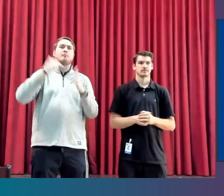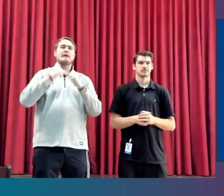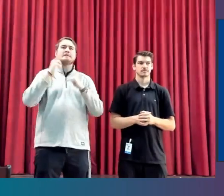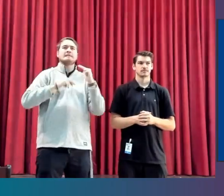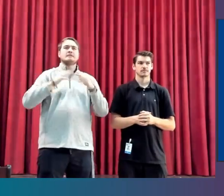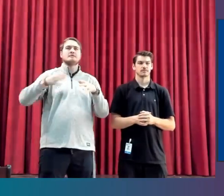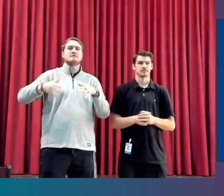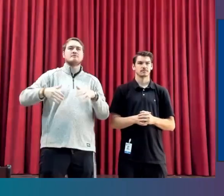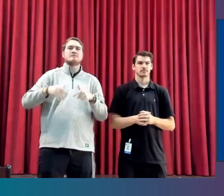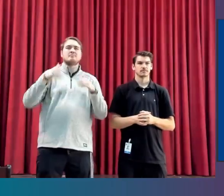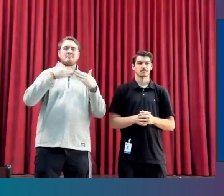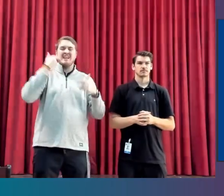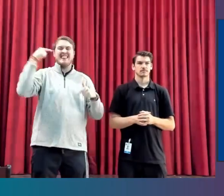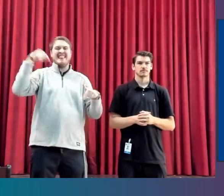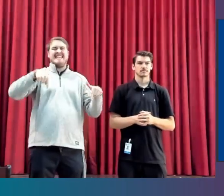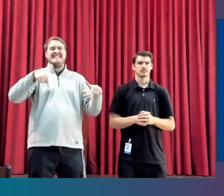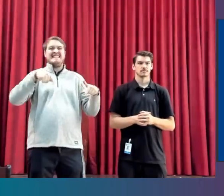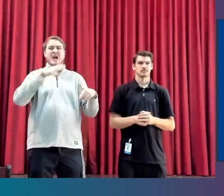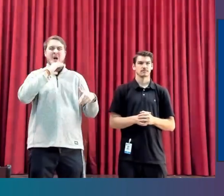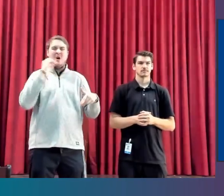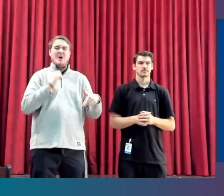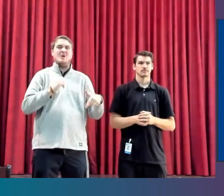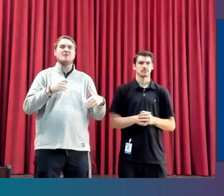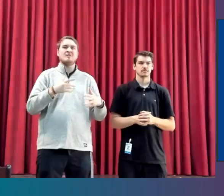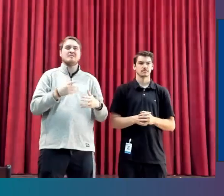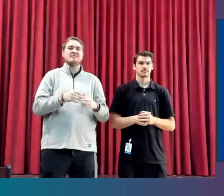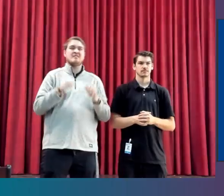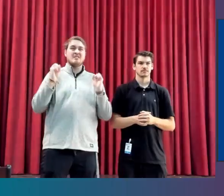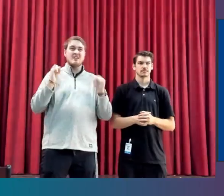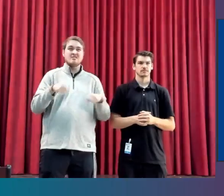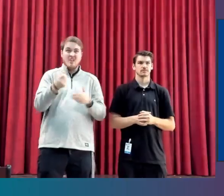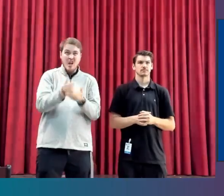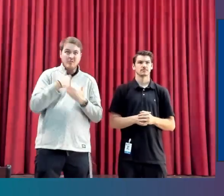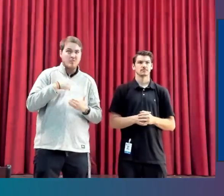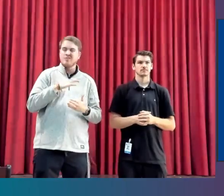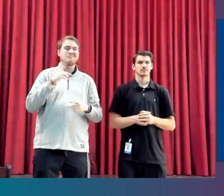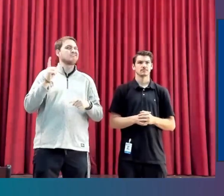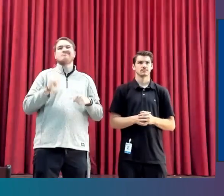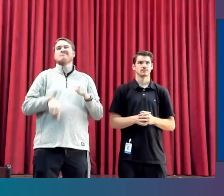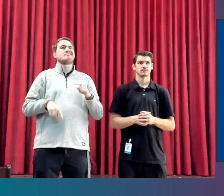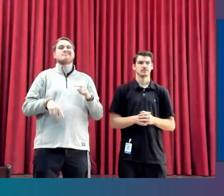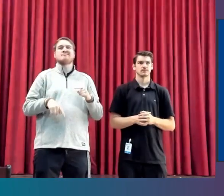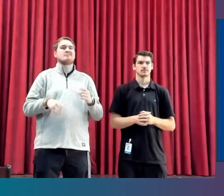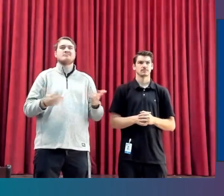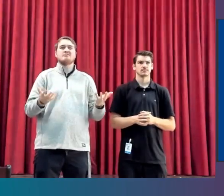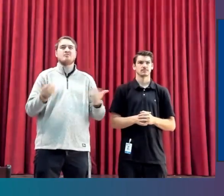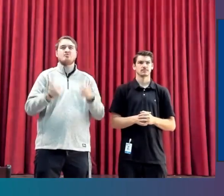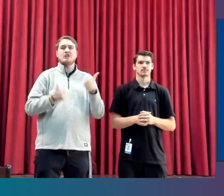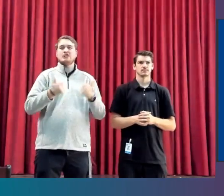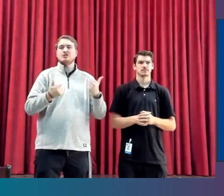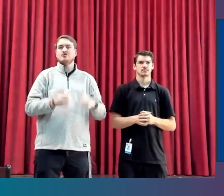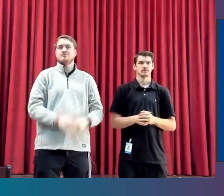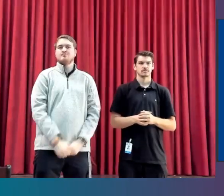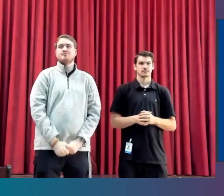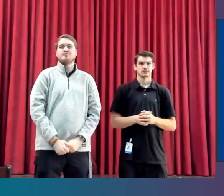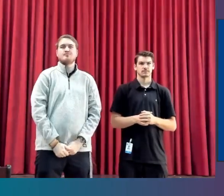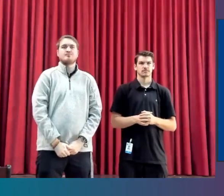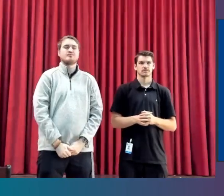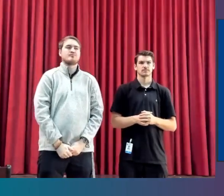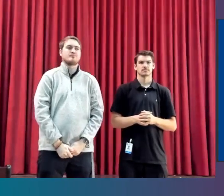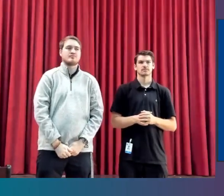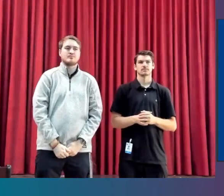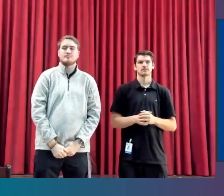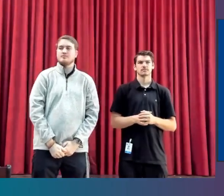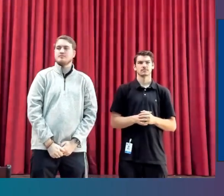or find a better building. Excuse the interpreter. I'm wondering if you could help us find a better office